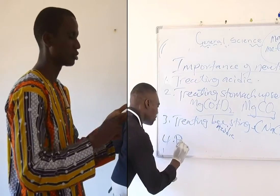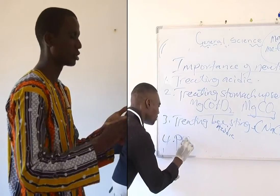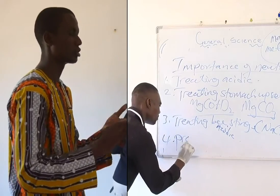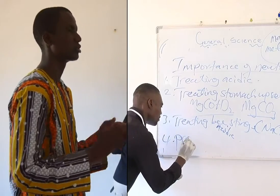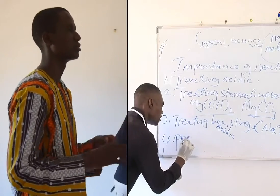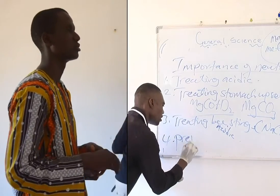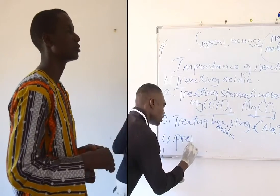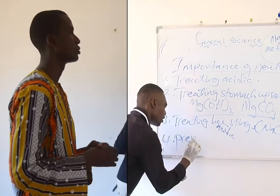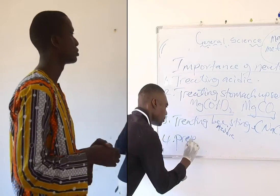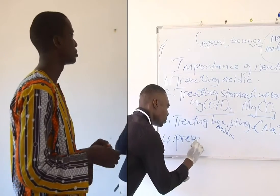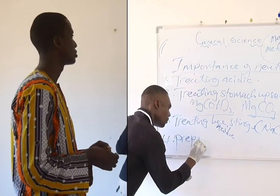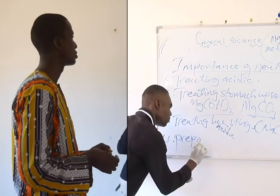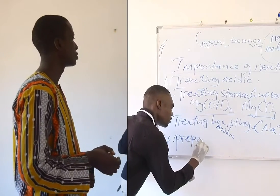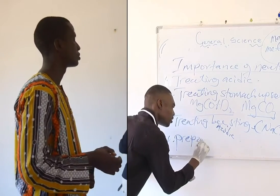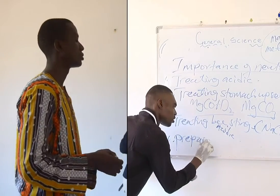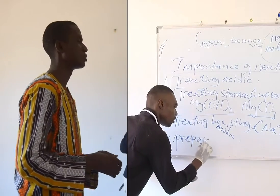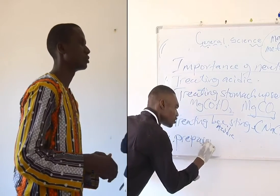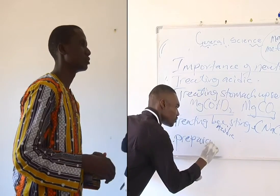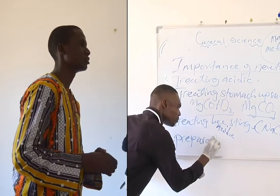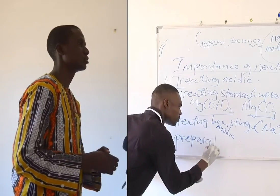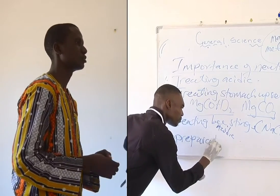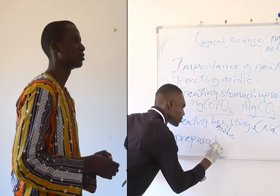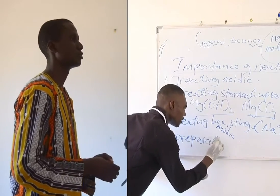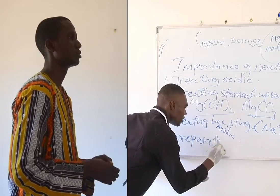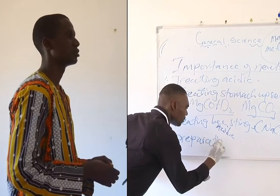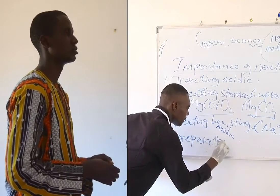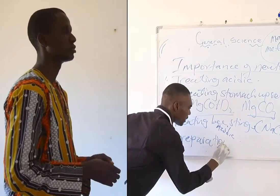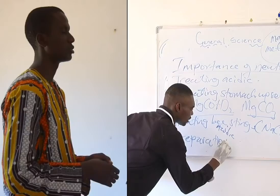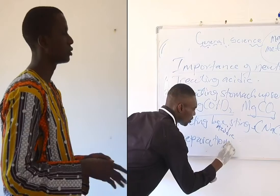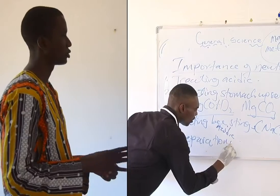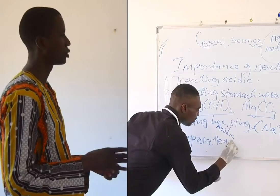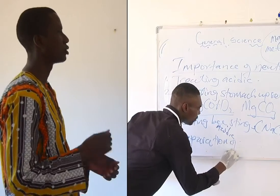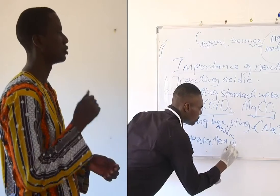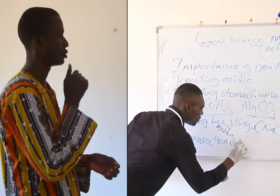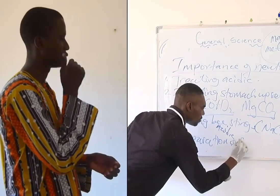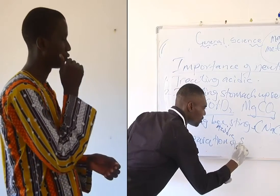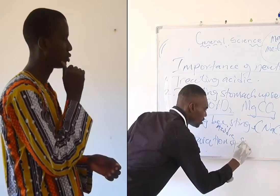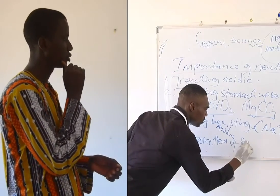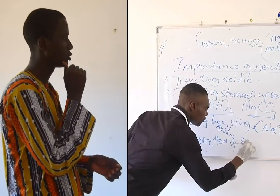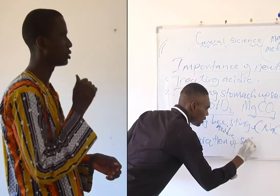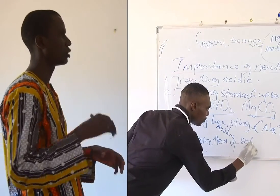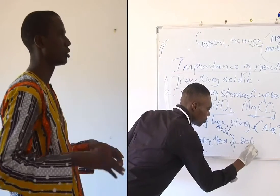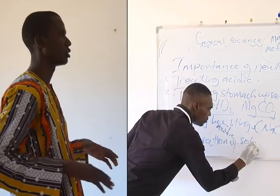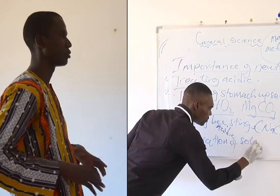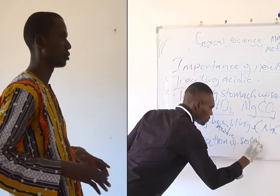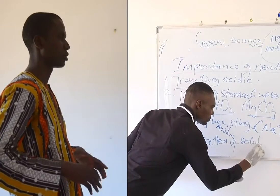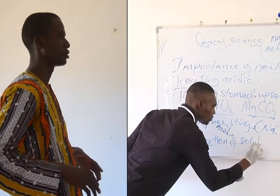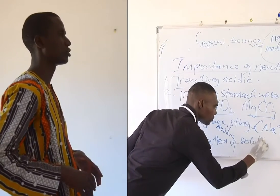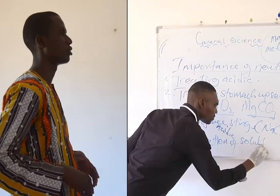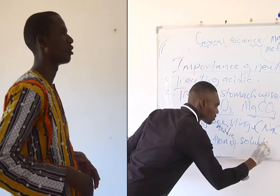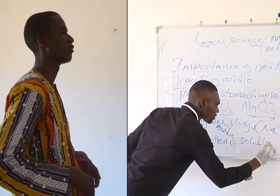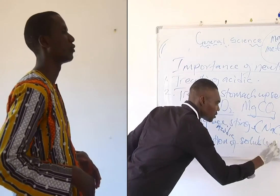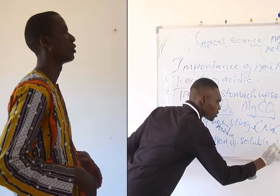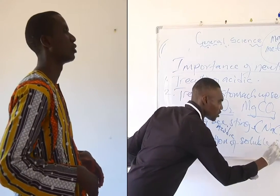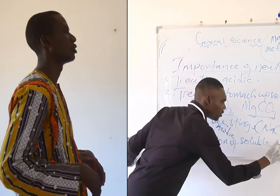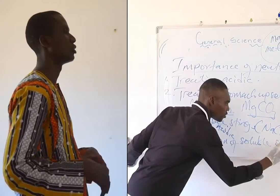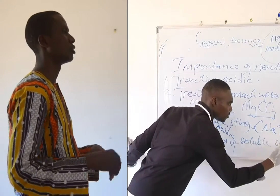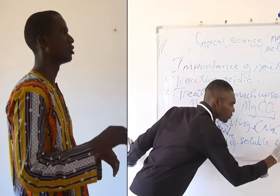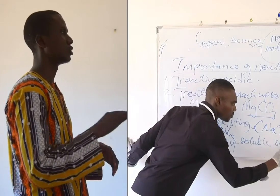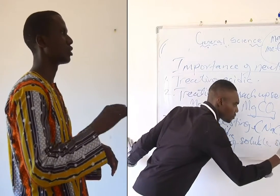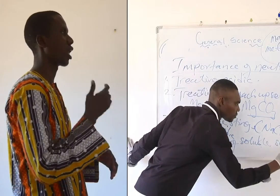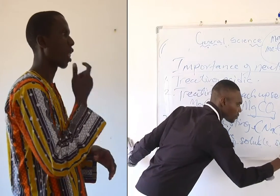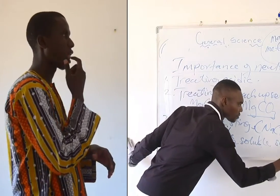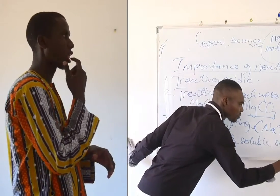of soluble salts. Preparation of soluble